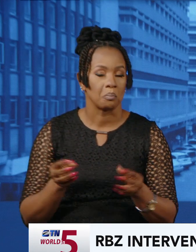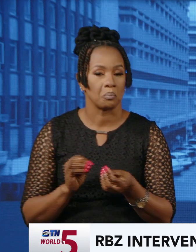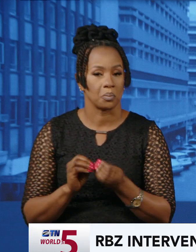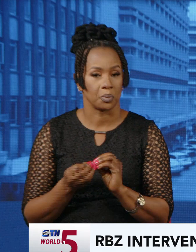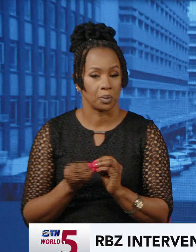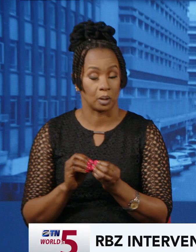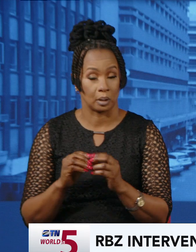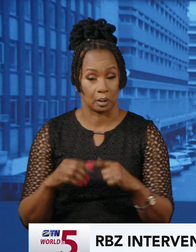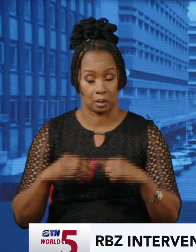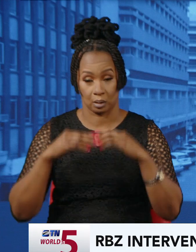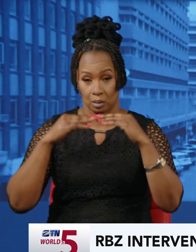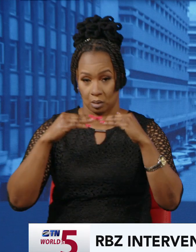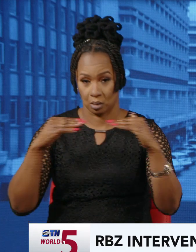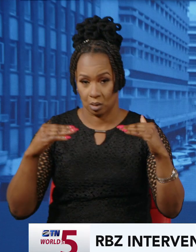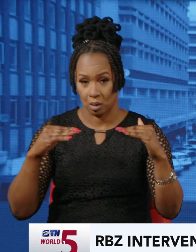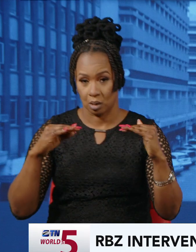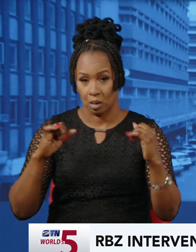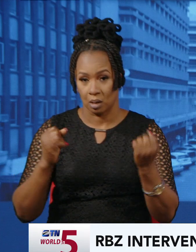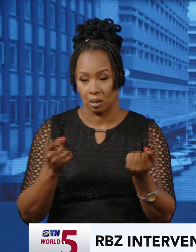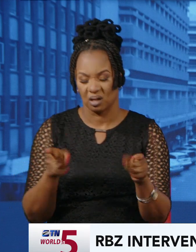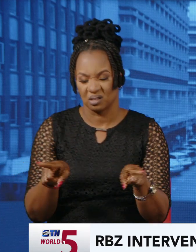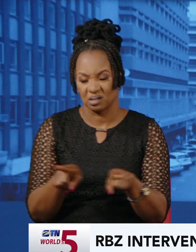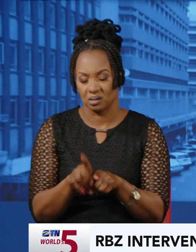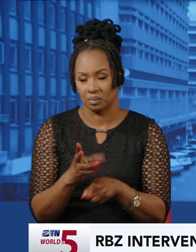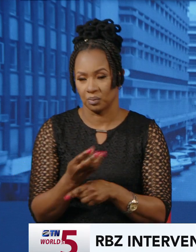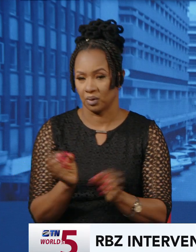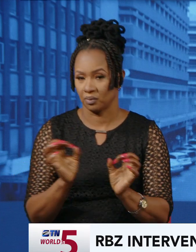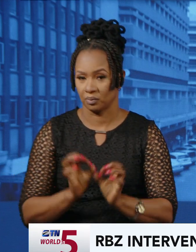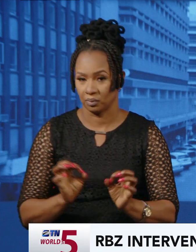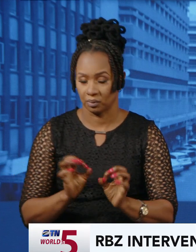parallel market, where there is no significant trading.